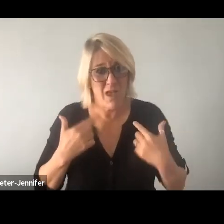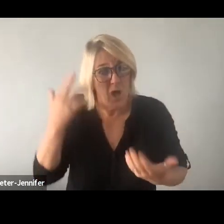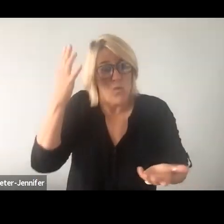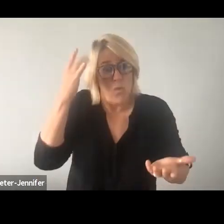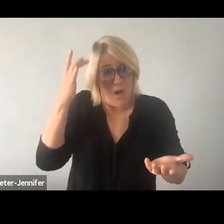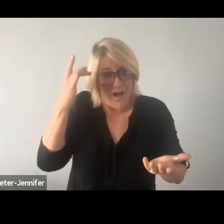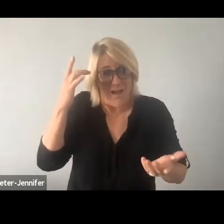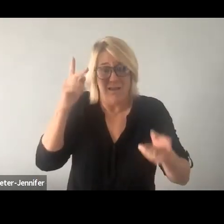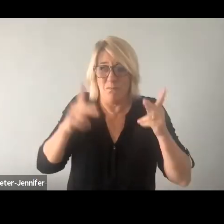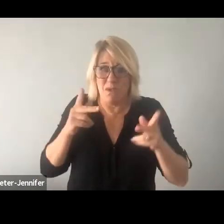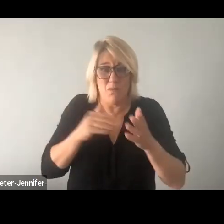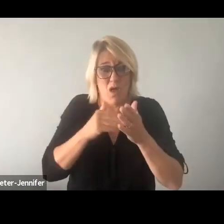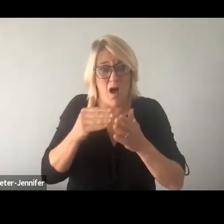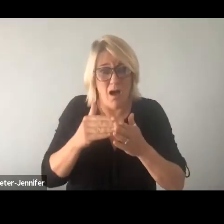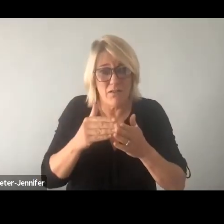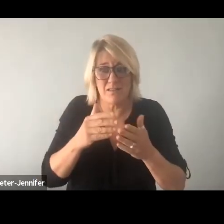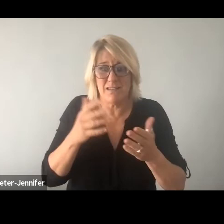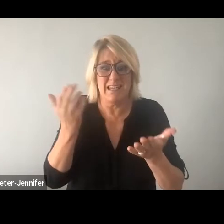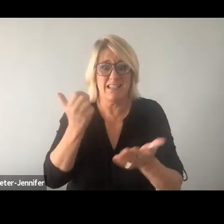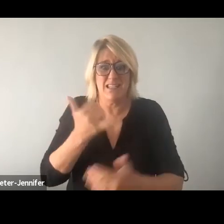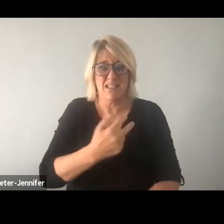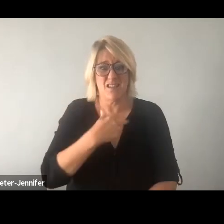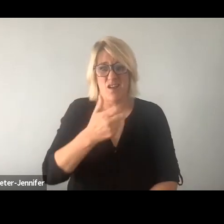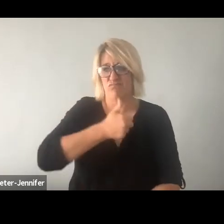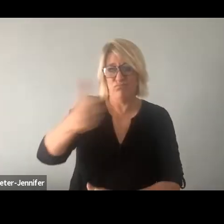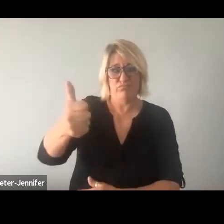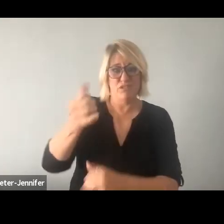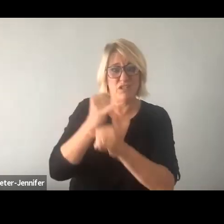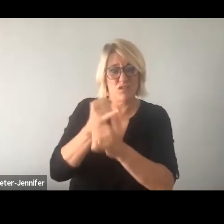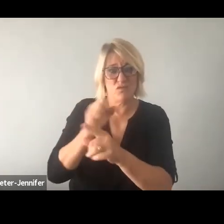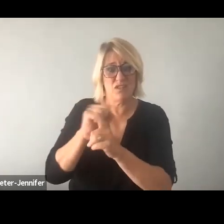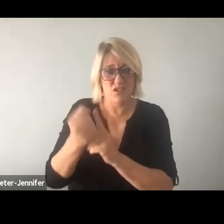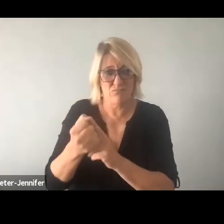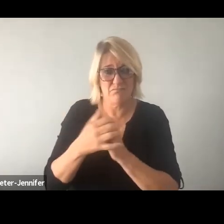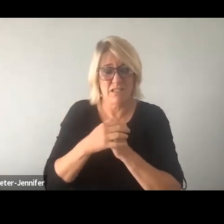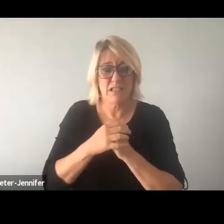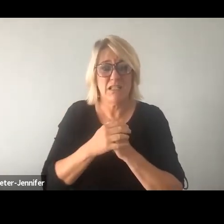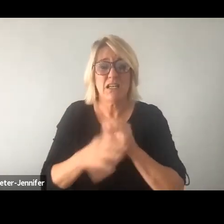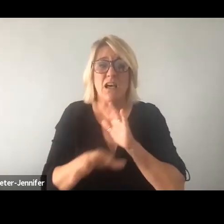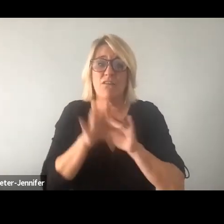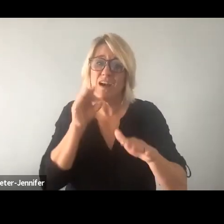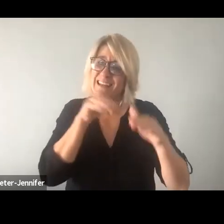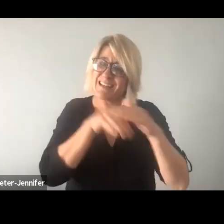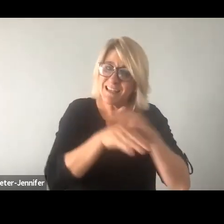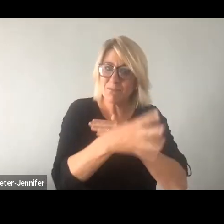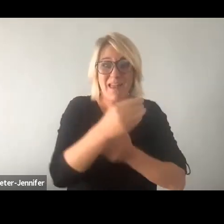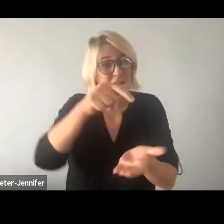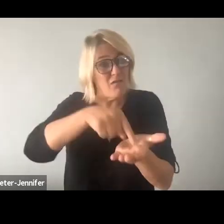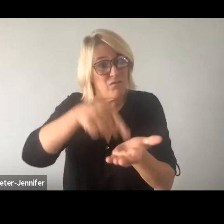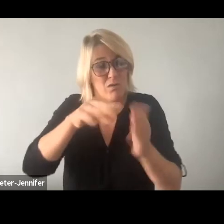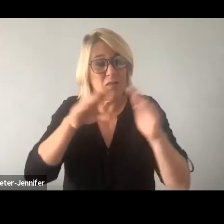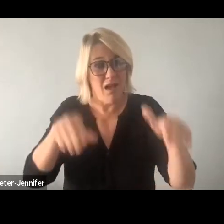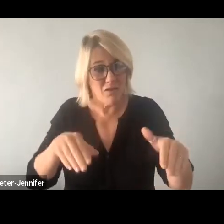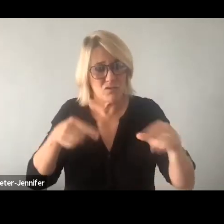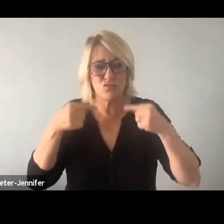people oftentimes get stuck in institutional settings. Finding accessible, affordable housing is a struggle across